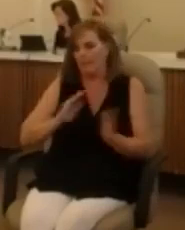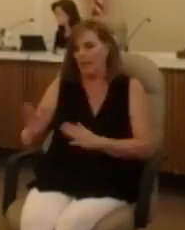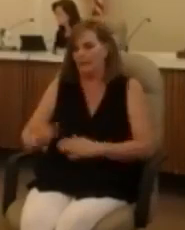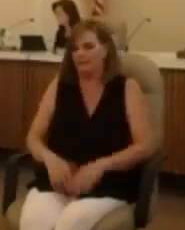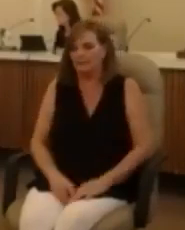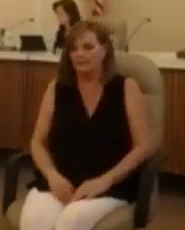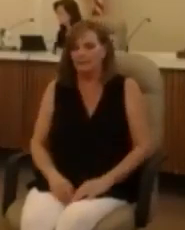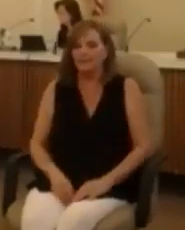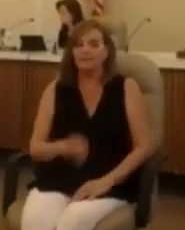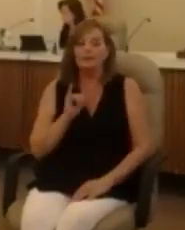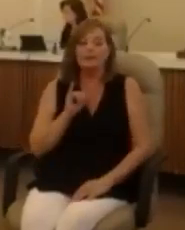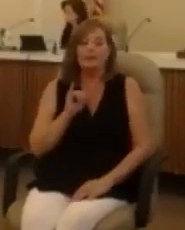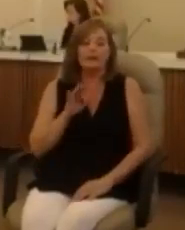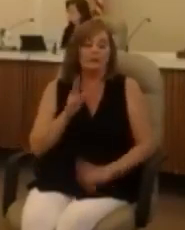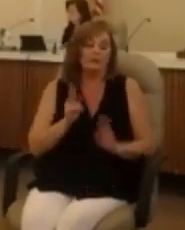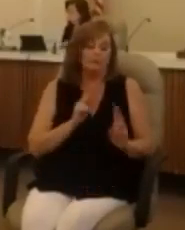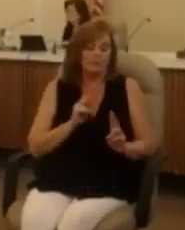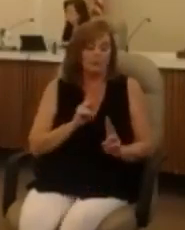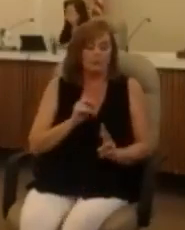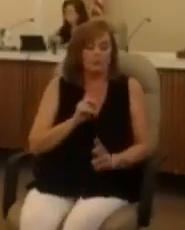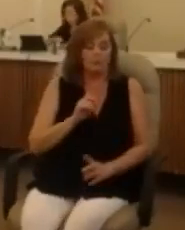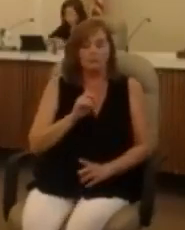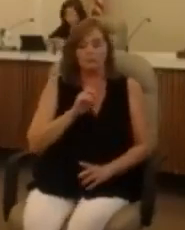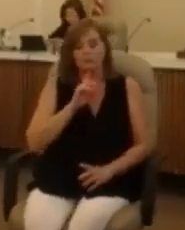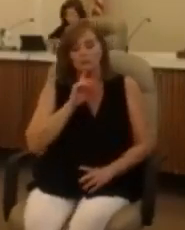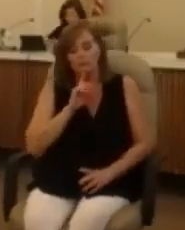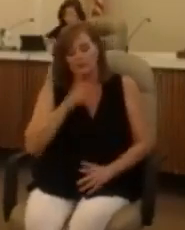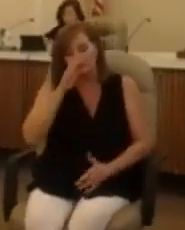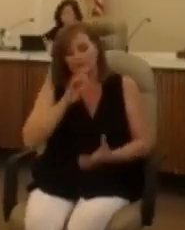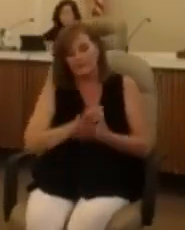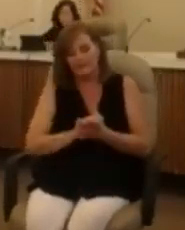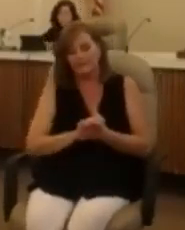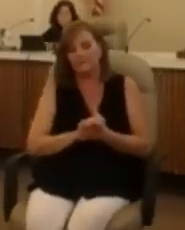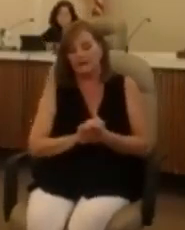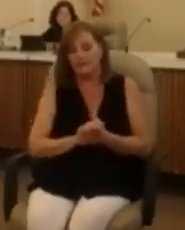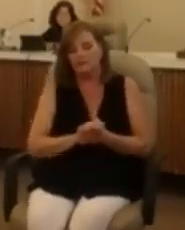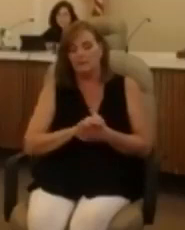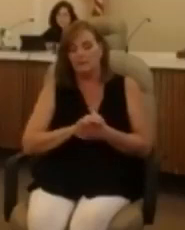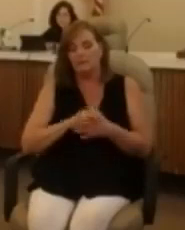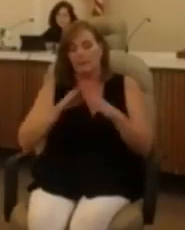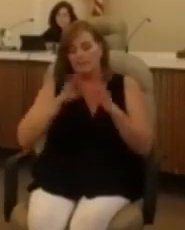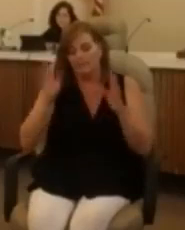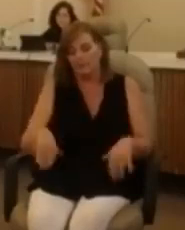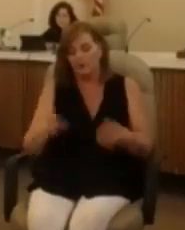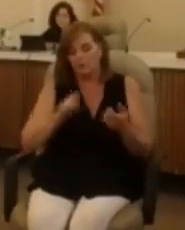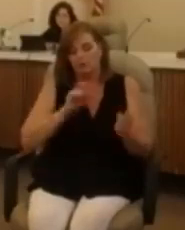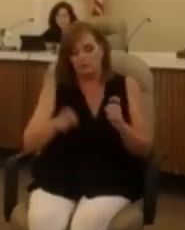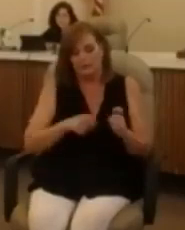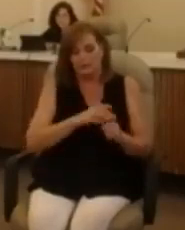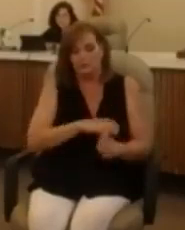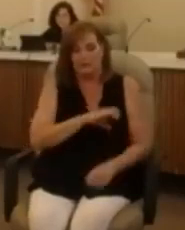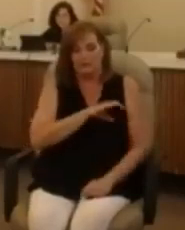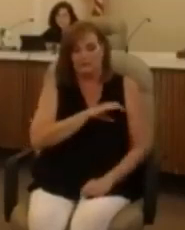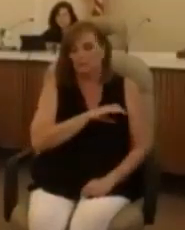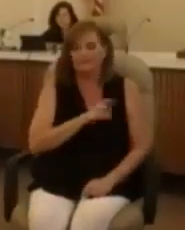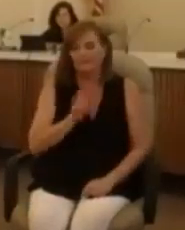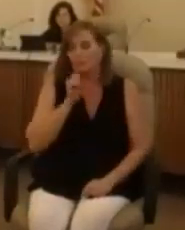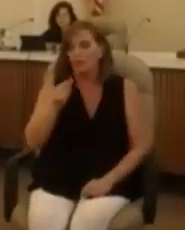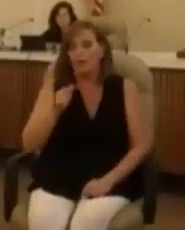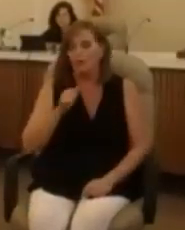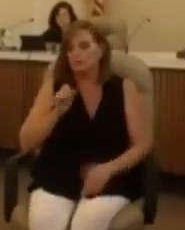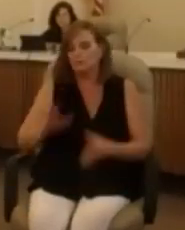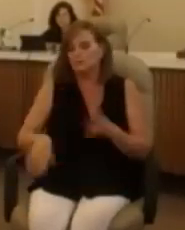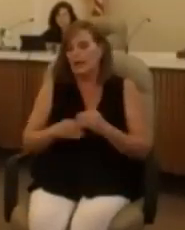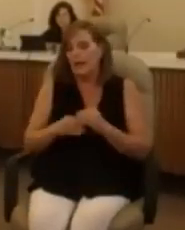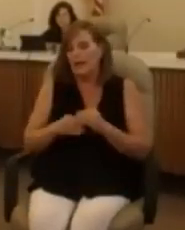If people really think that a pavilion would change the nature of that area, then we don't put in a pavilion.